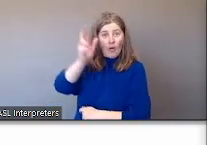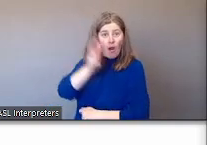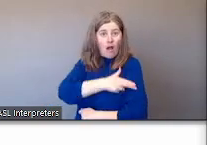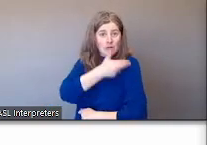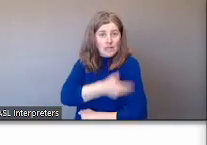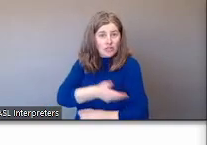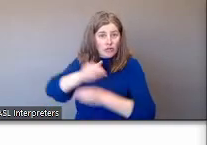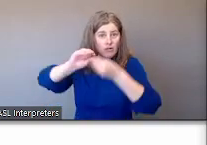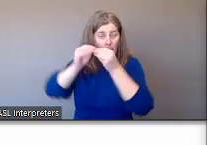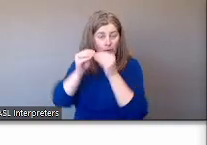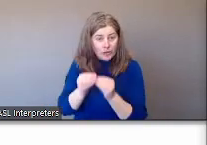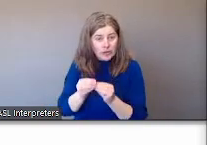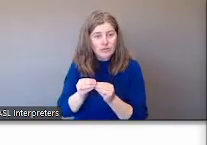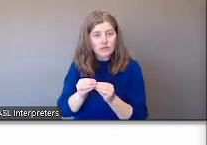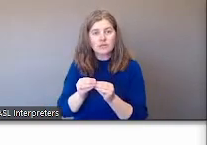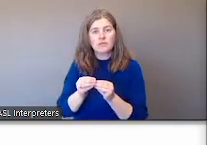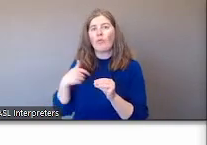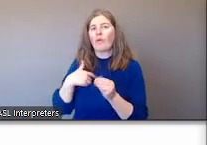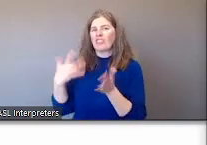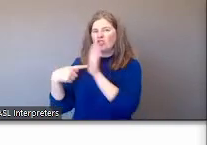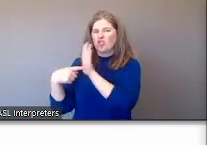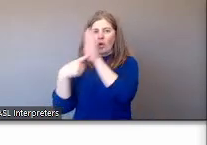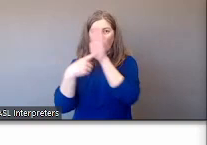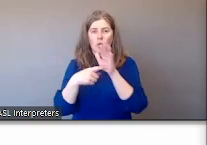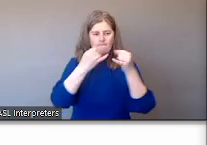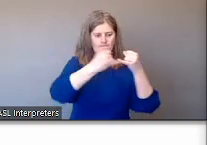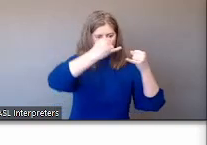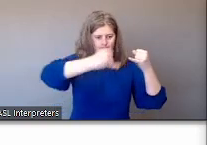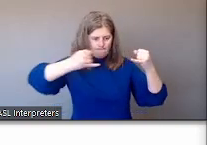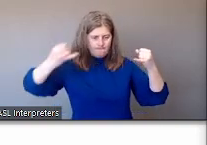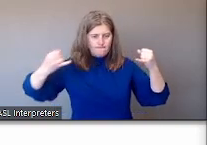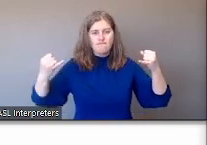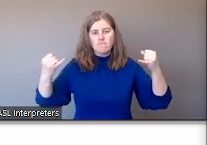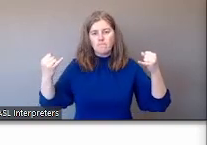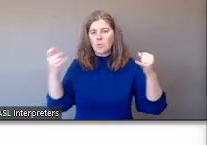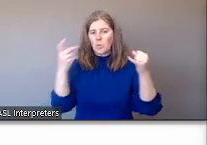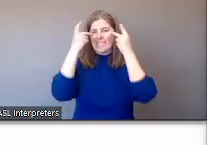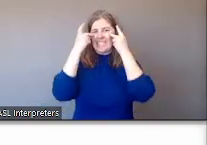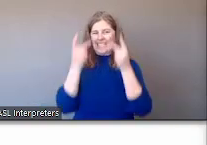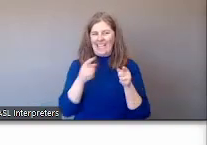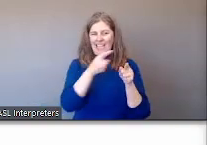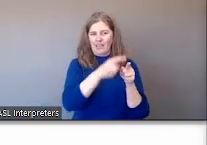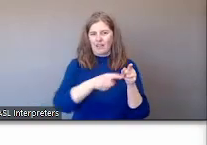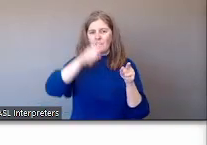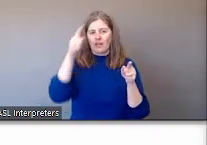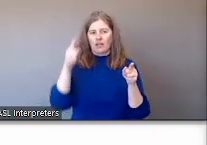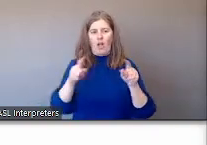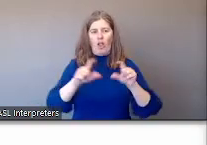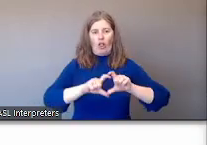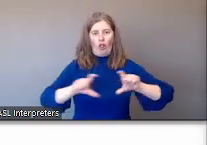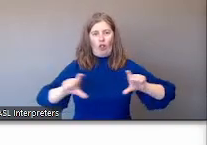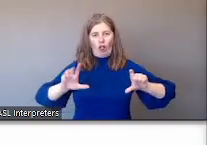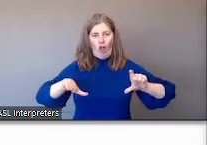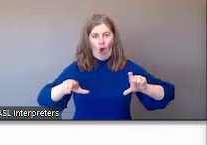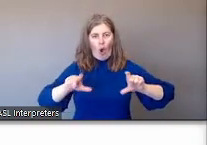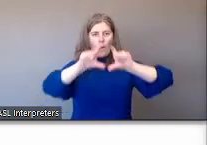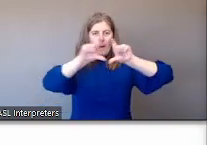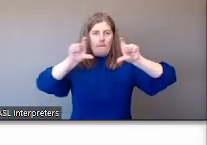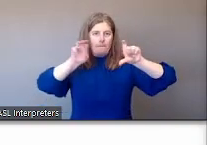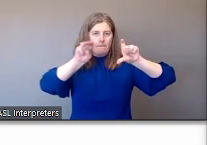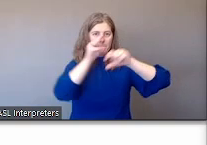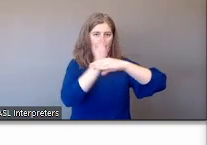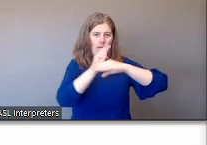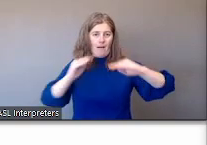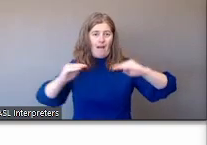rates that we showed you and you map them out, you can see the low, medium, high, and you can see